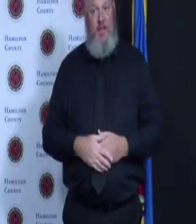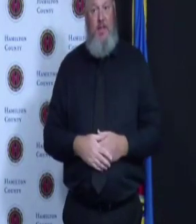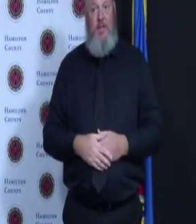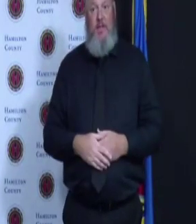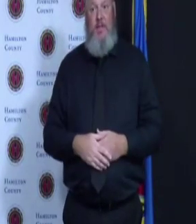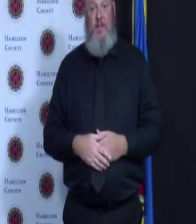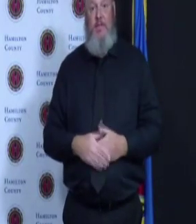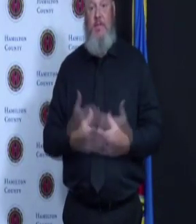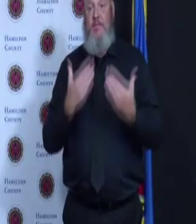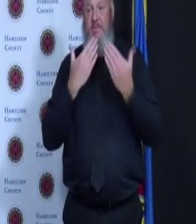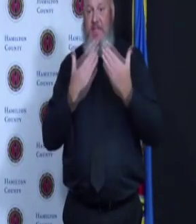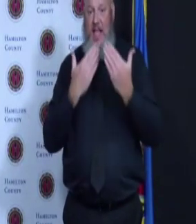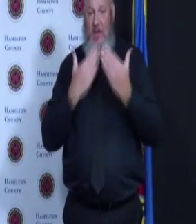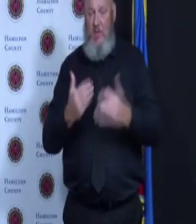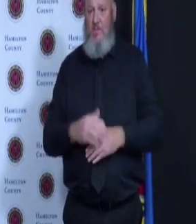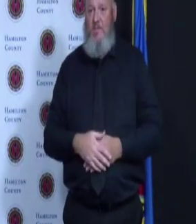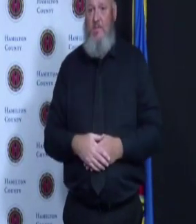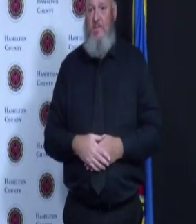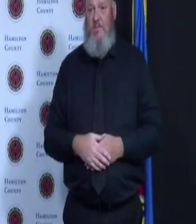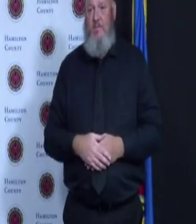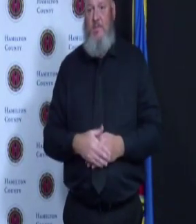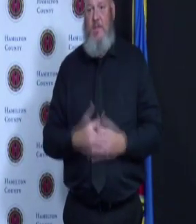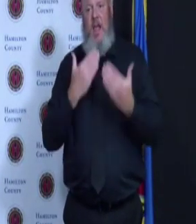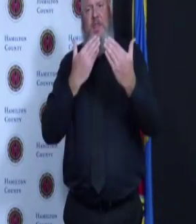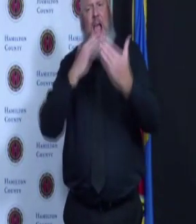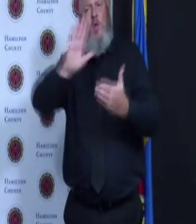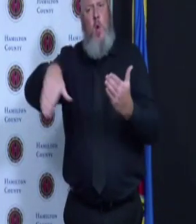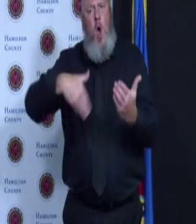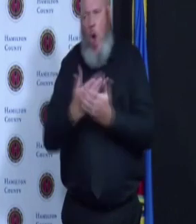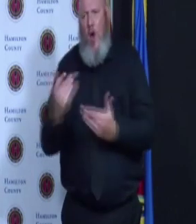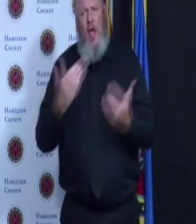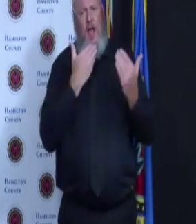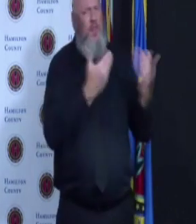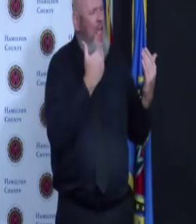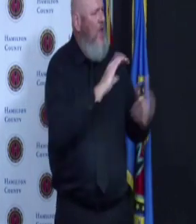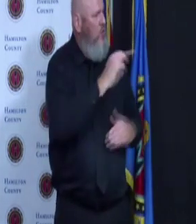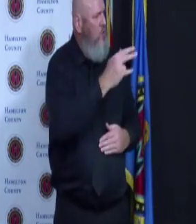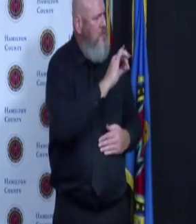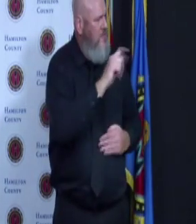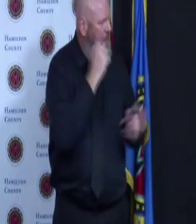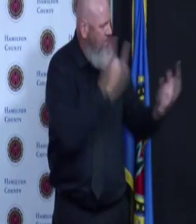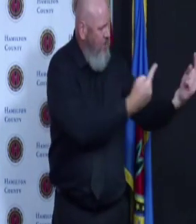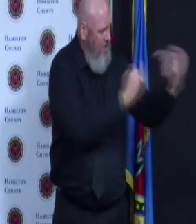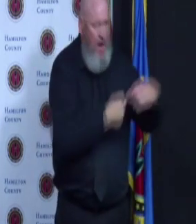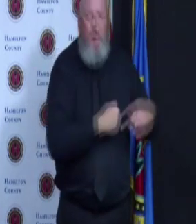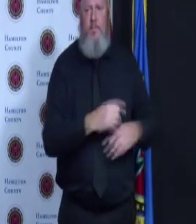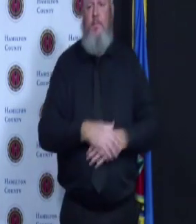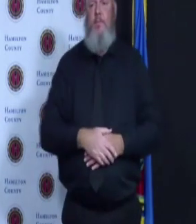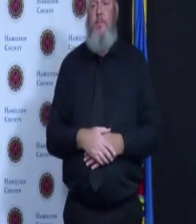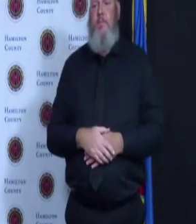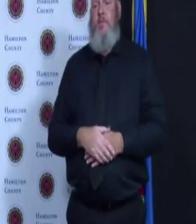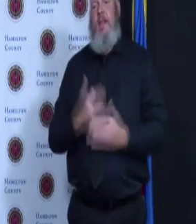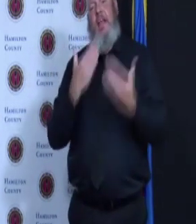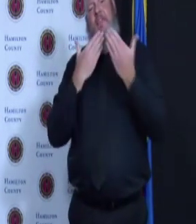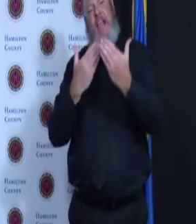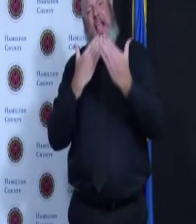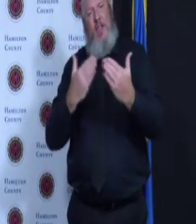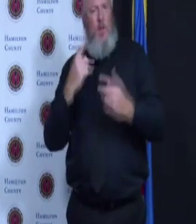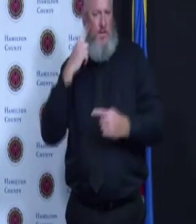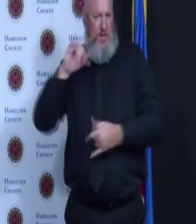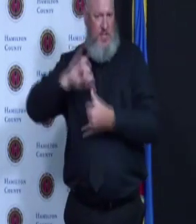So thank you all. Thank you, Krista, so much for being here from the Health Collaborative. Jay, it's always a pleasure. So as I